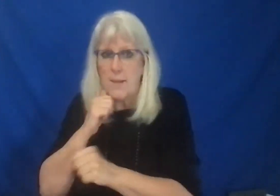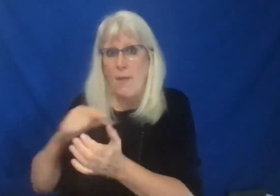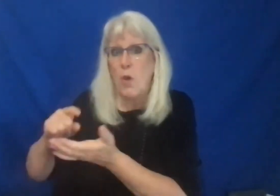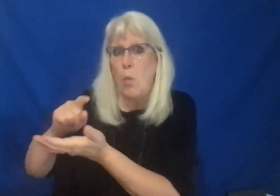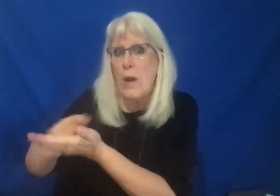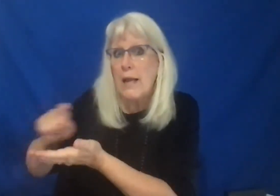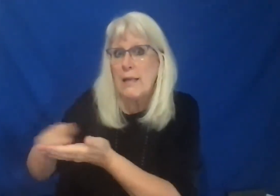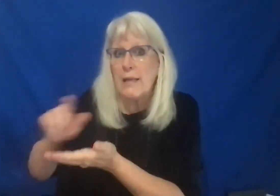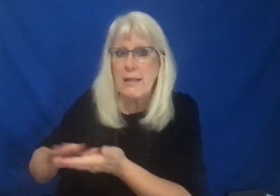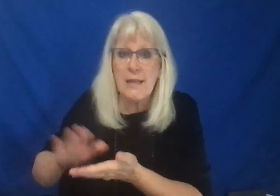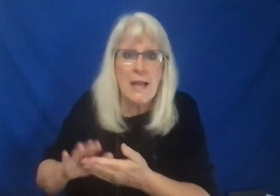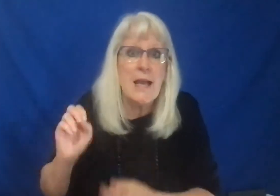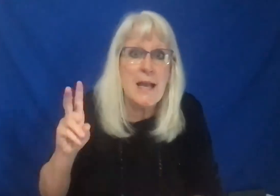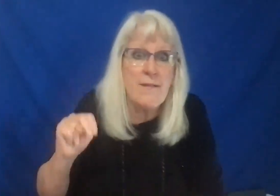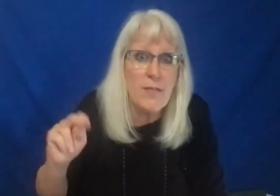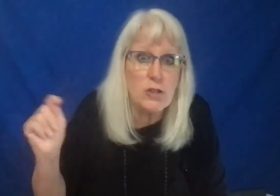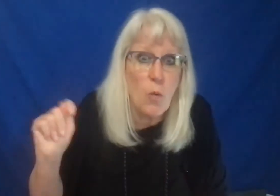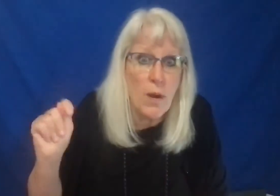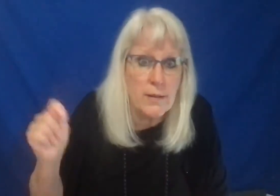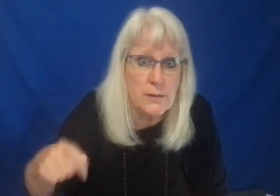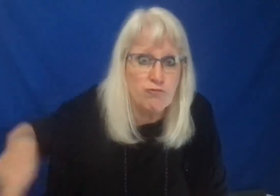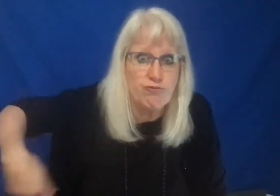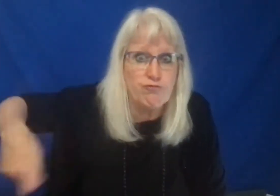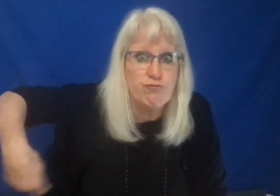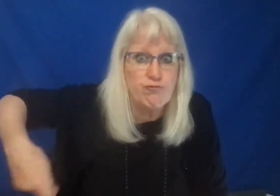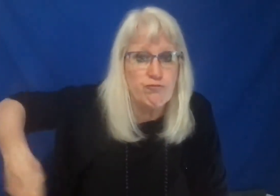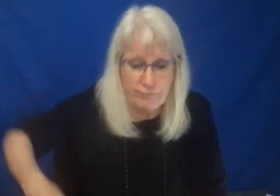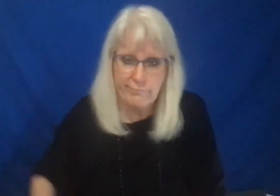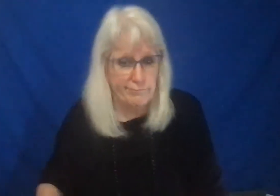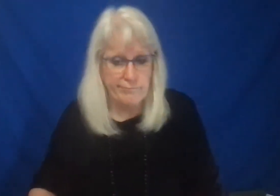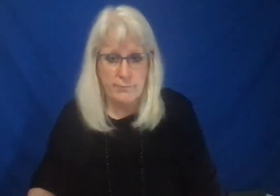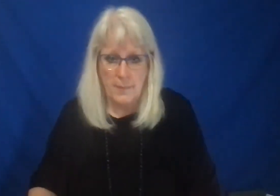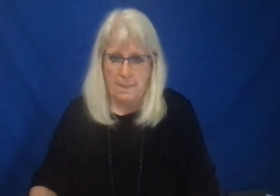including the toilets. And then I'm totally in charge of